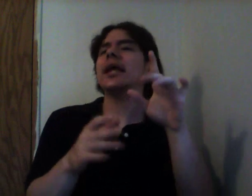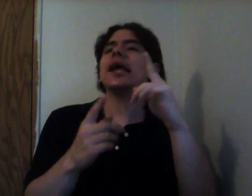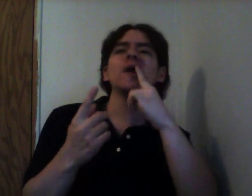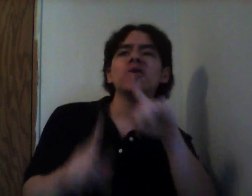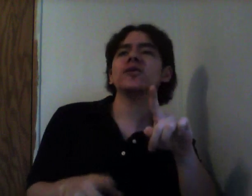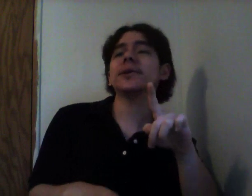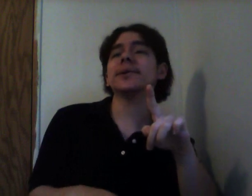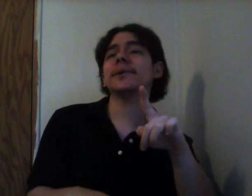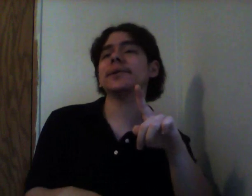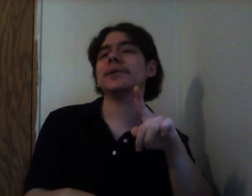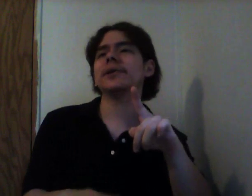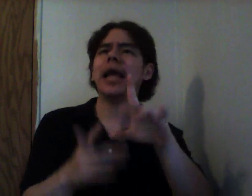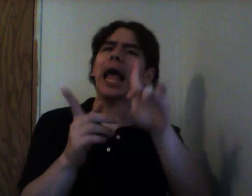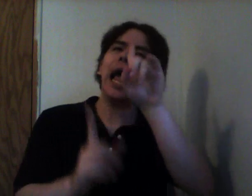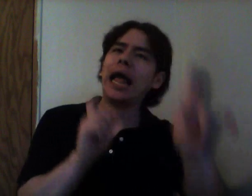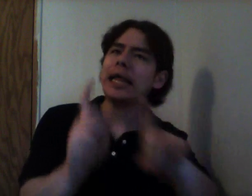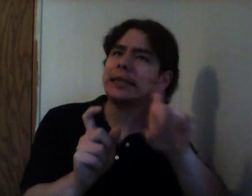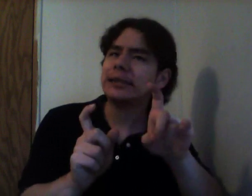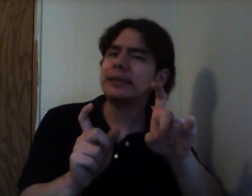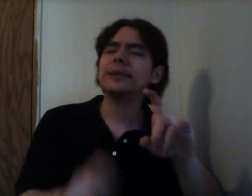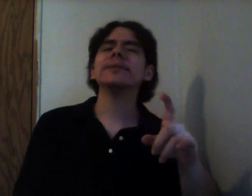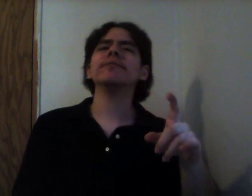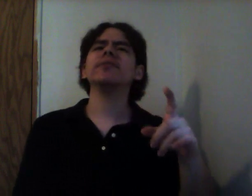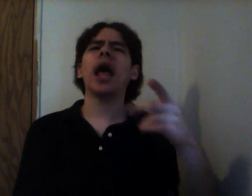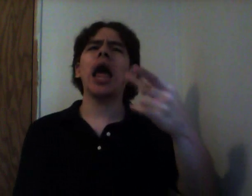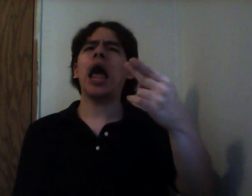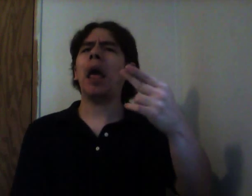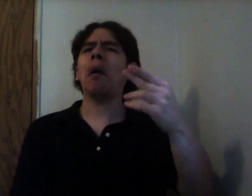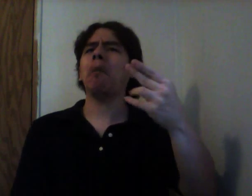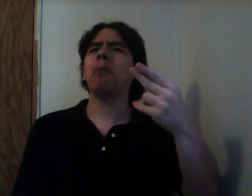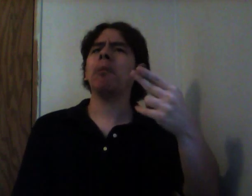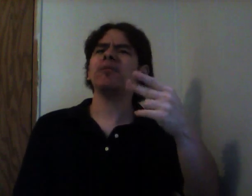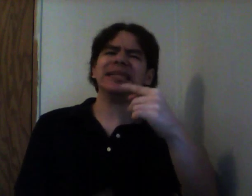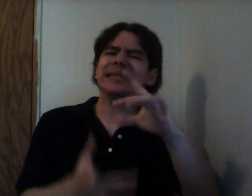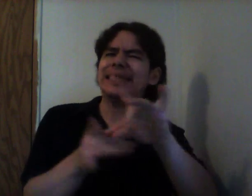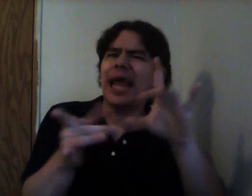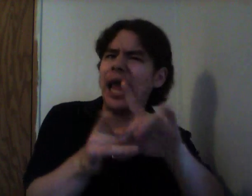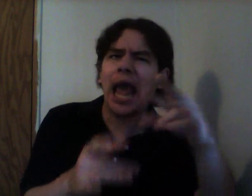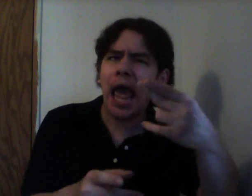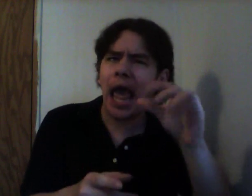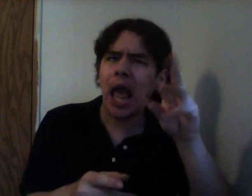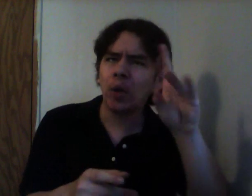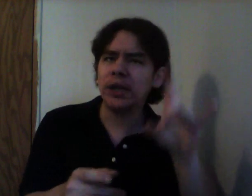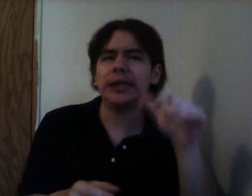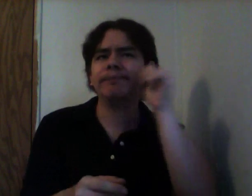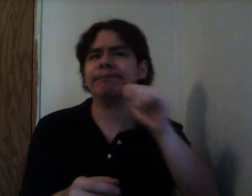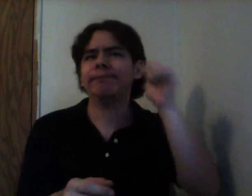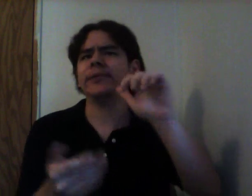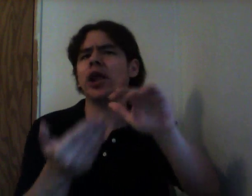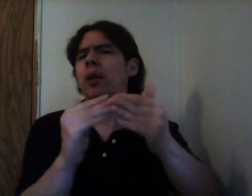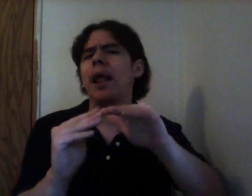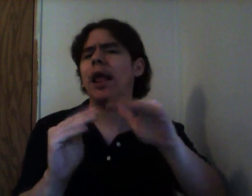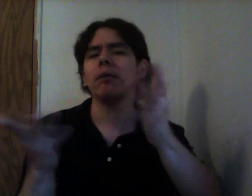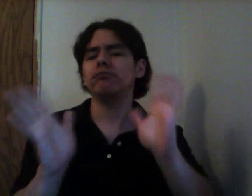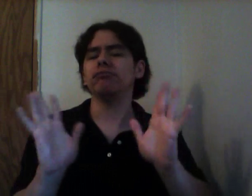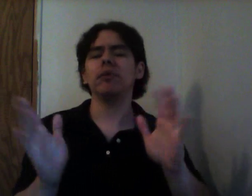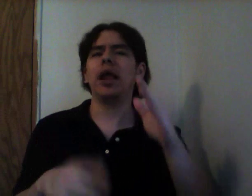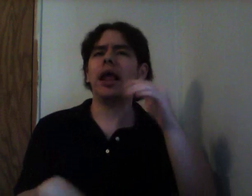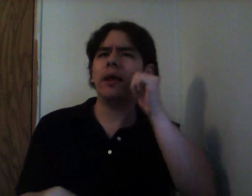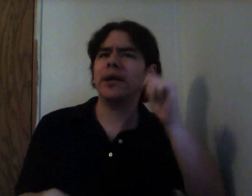with some questions that I could ask. So we go to ask, and what I like is that you have various different ways